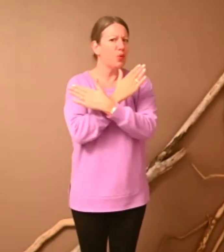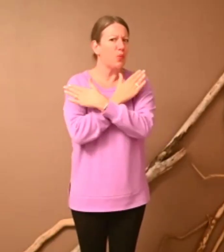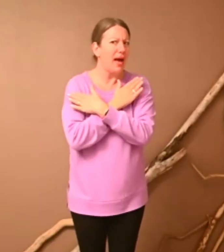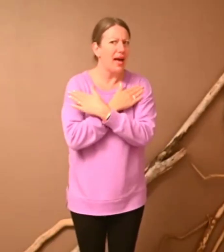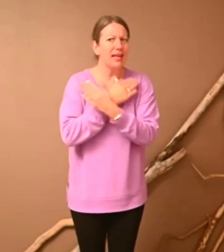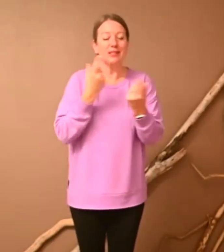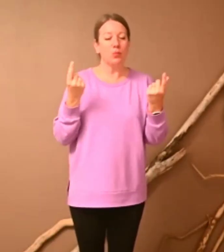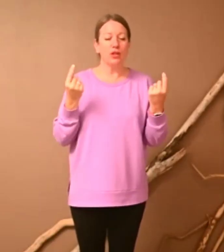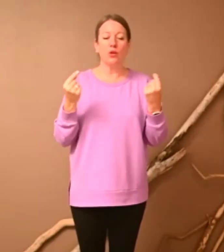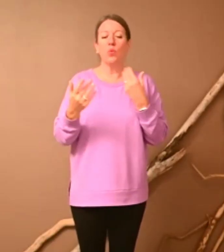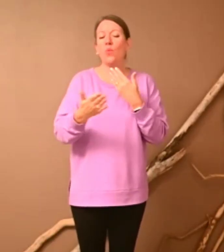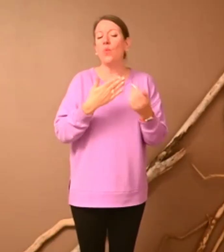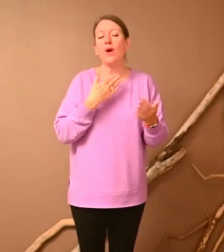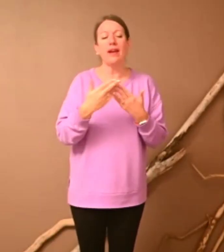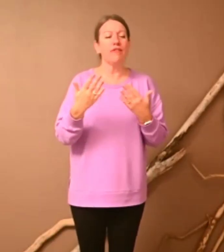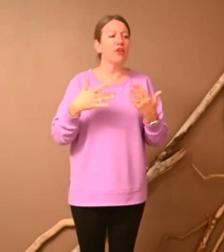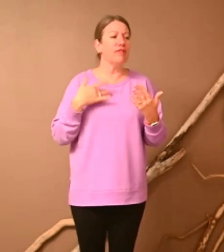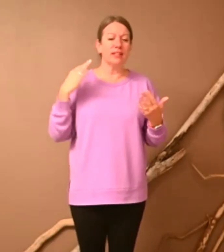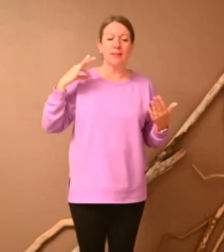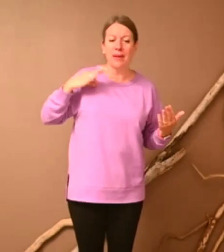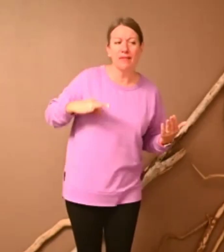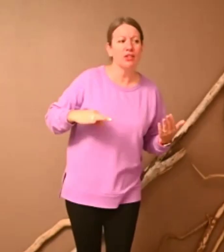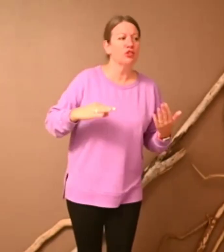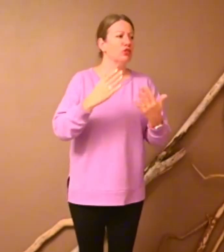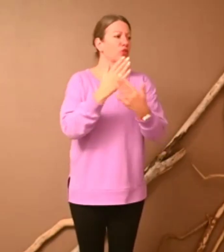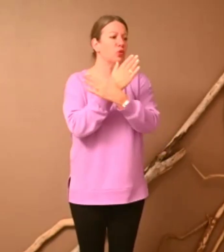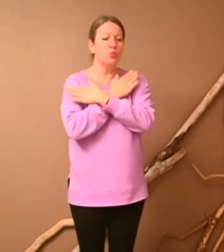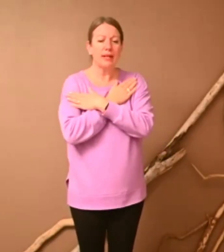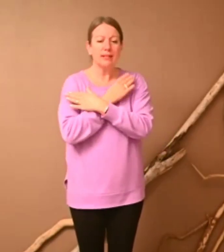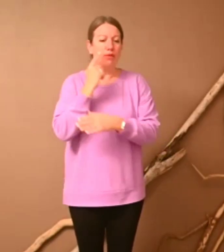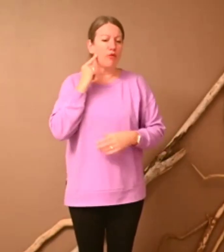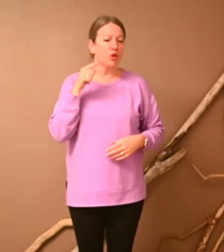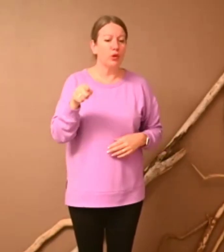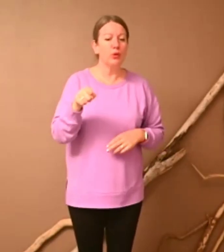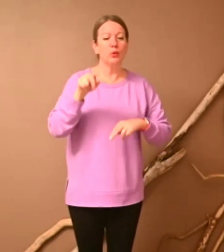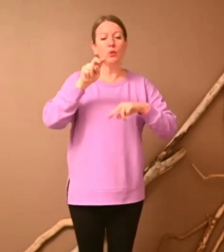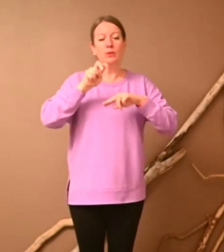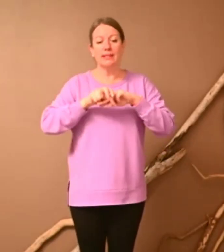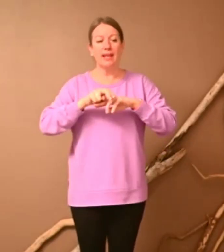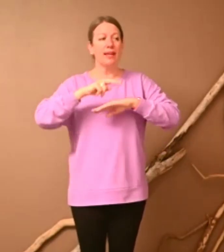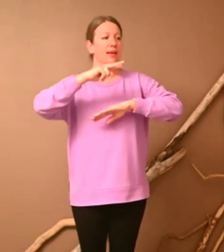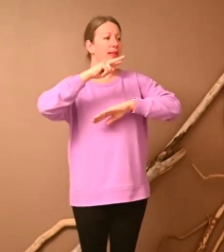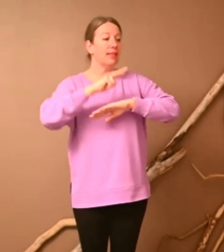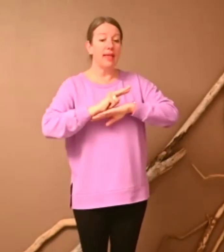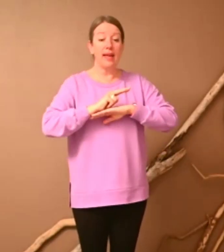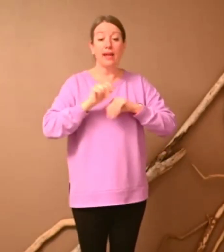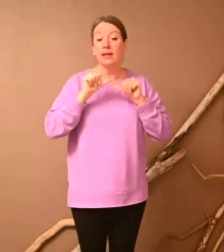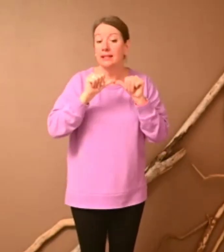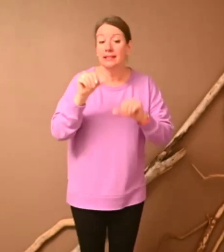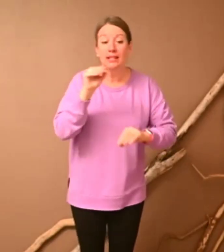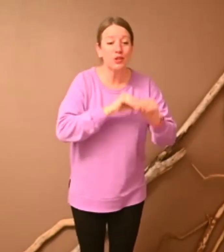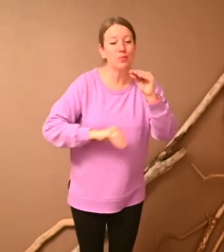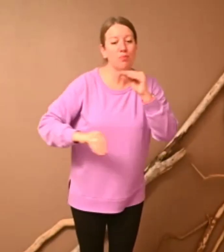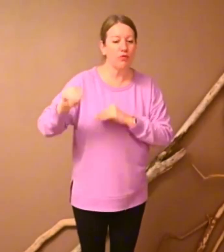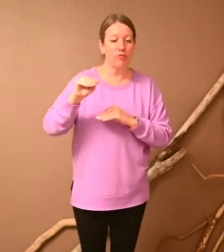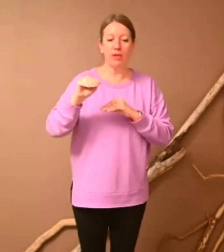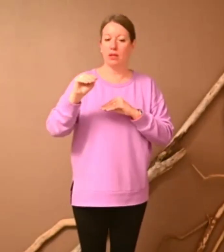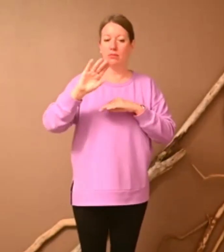together. If you feel a little bit unsure of what rest means, it's whatever is beneficial or restful for